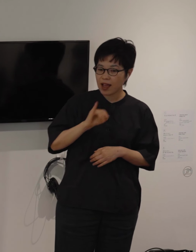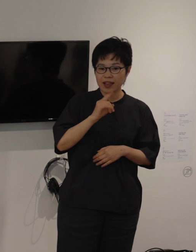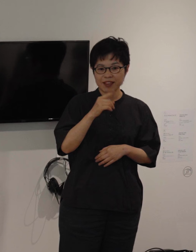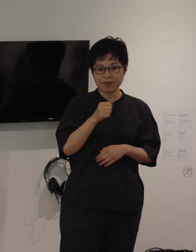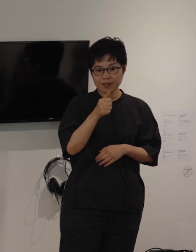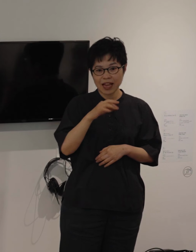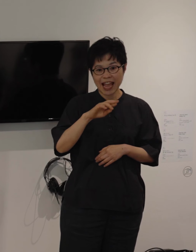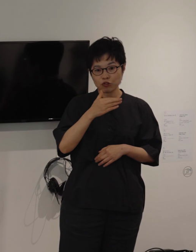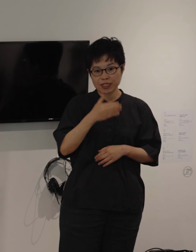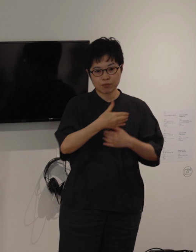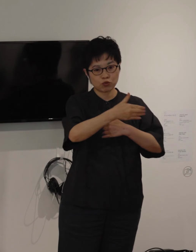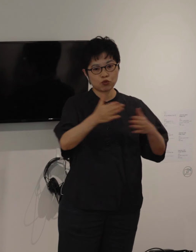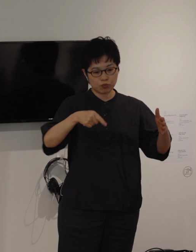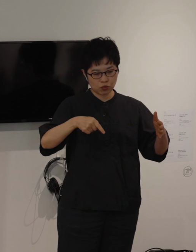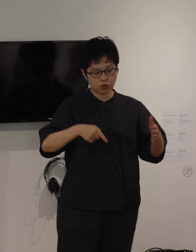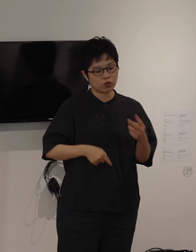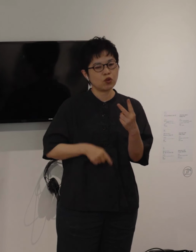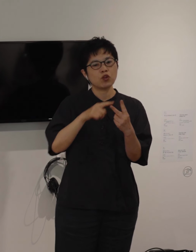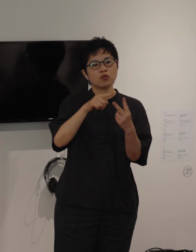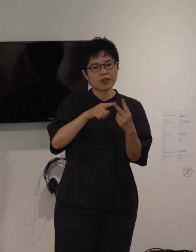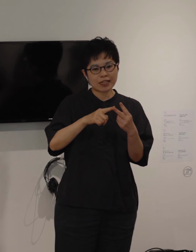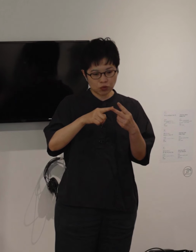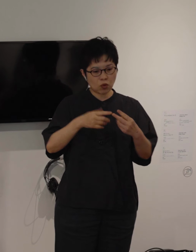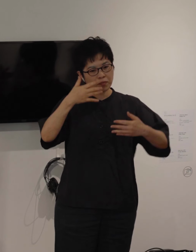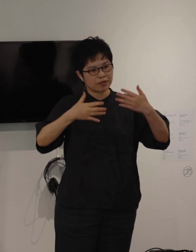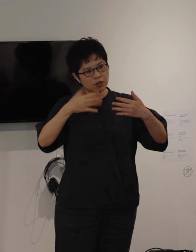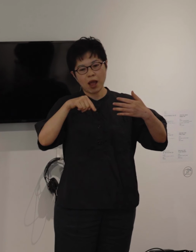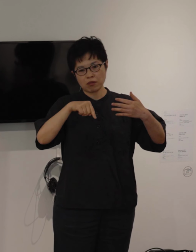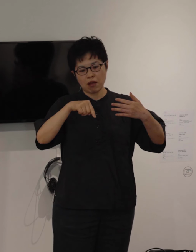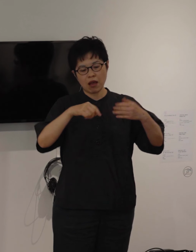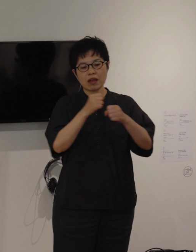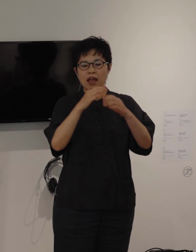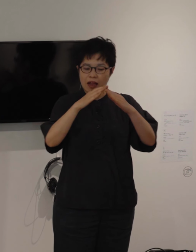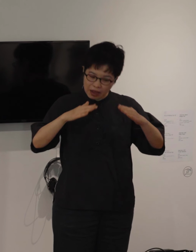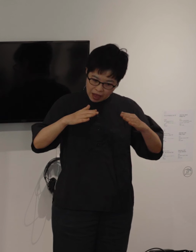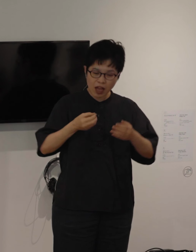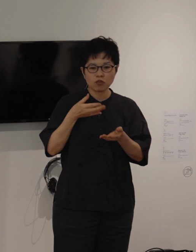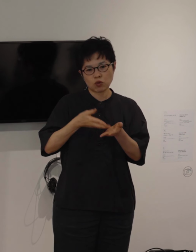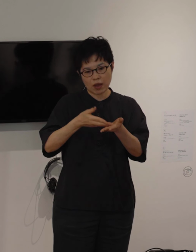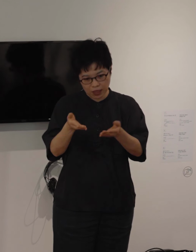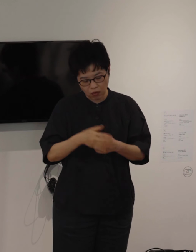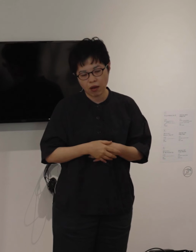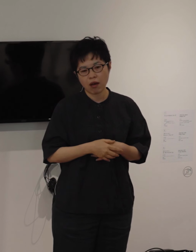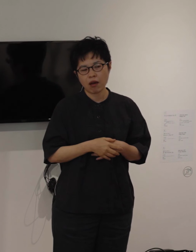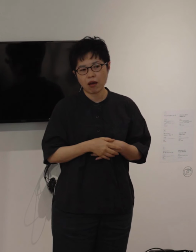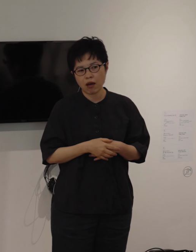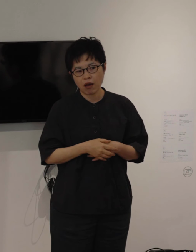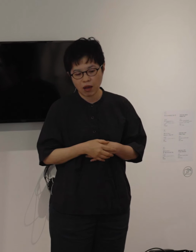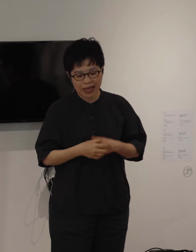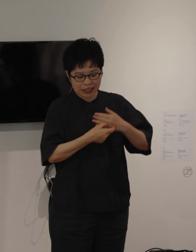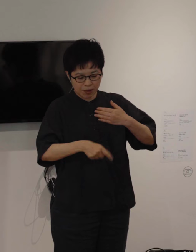this wall where you get to learn a bit more about the artists, and the captions are in Japanese. So you can see the artist